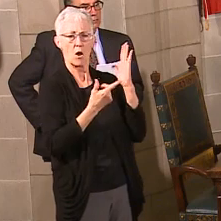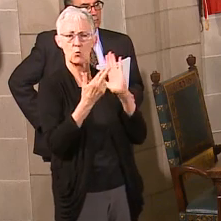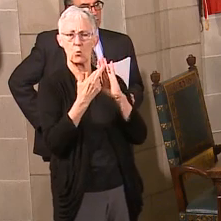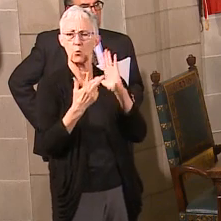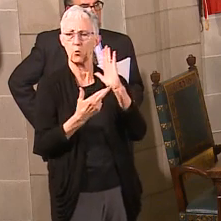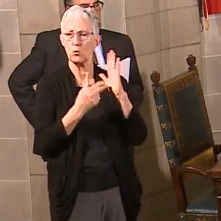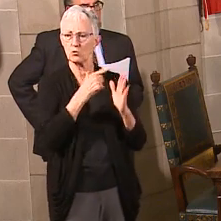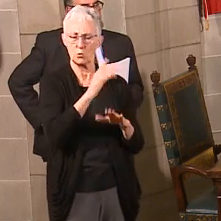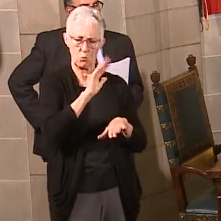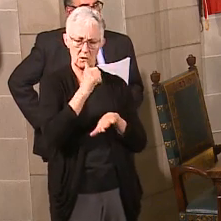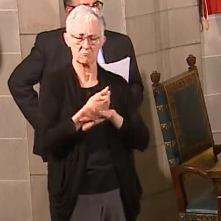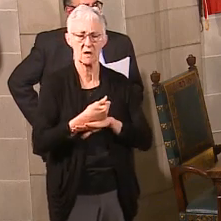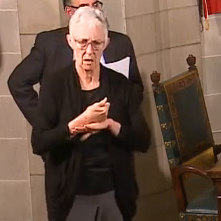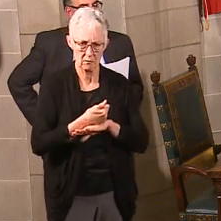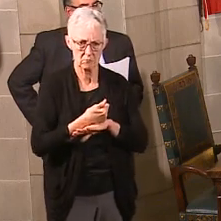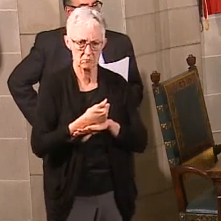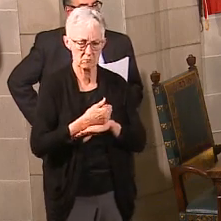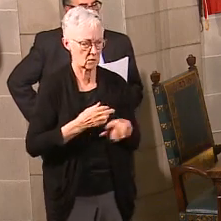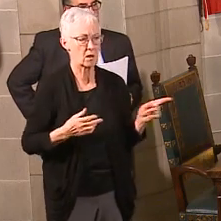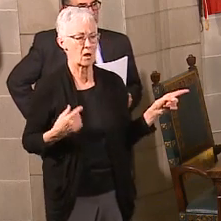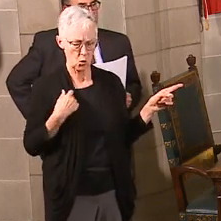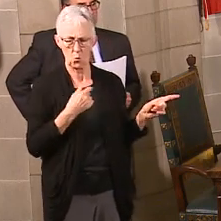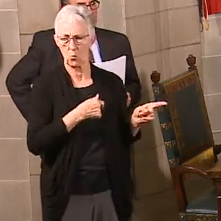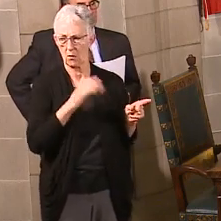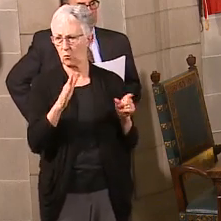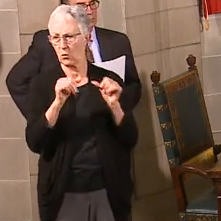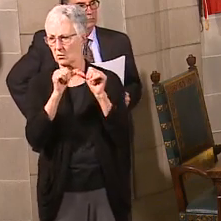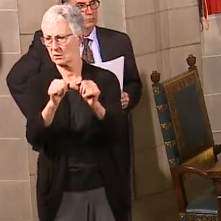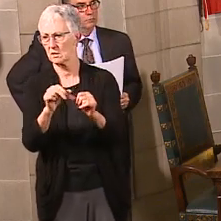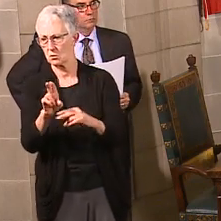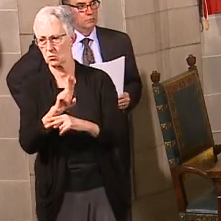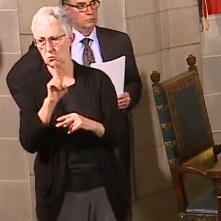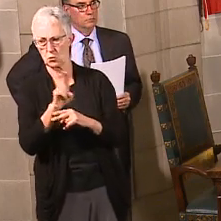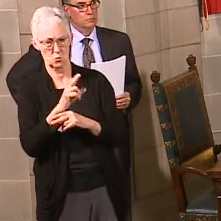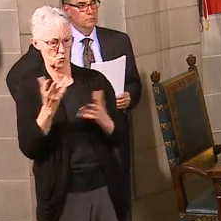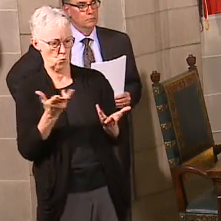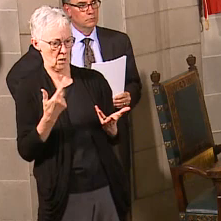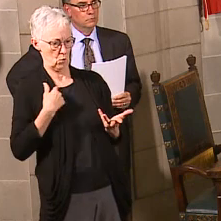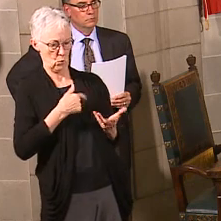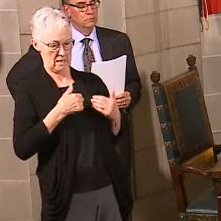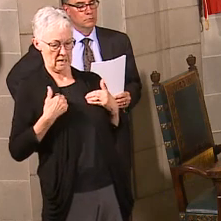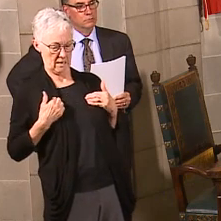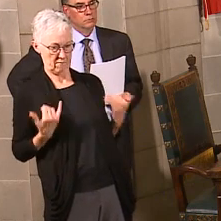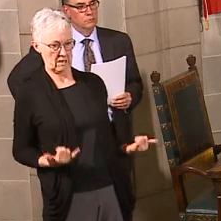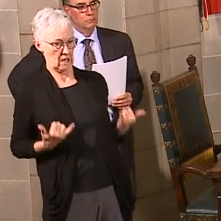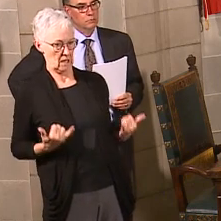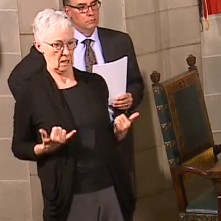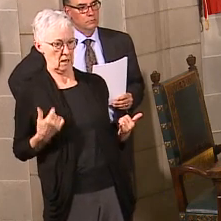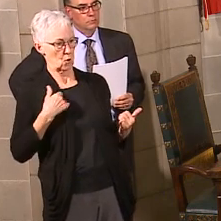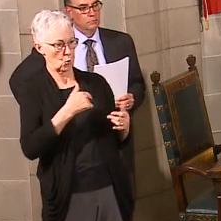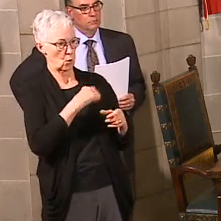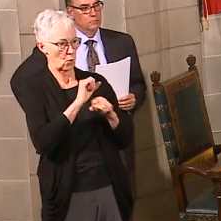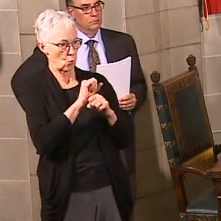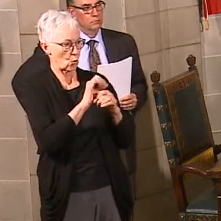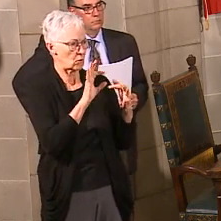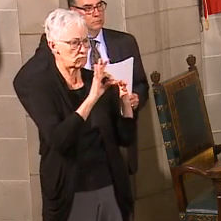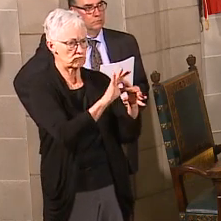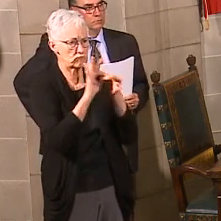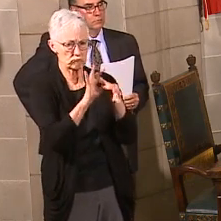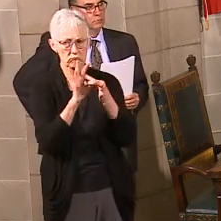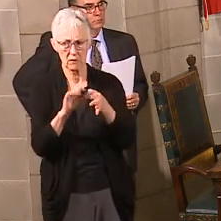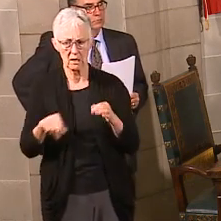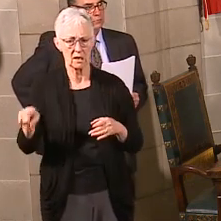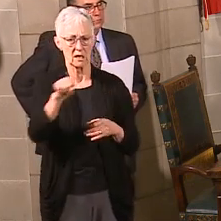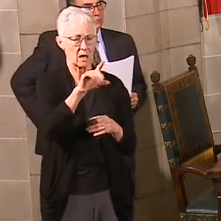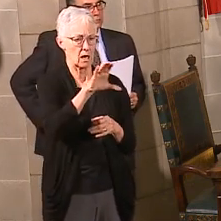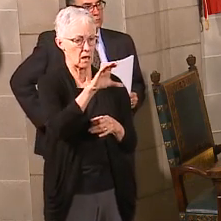gets back to, certainly we're going to use the tools we have available if we deem that necessary. We're working collaboratively with these companies to be able to make sure that we're